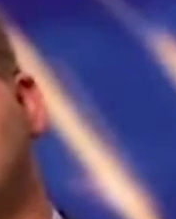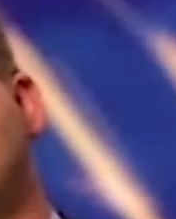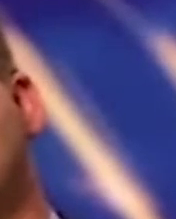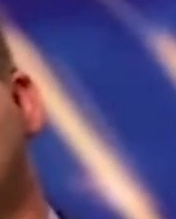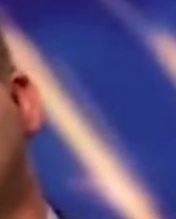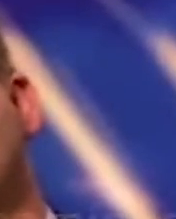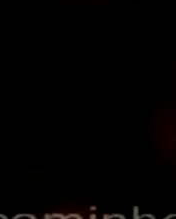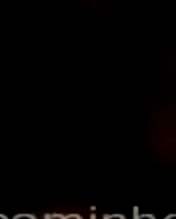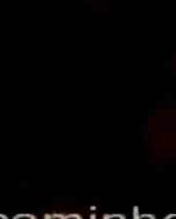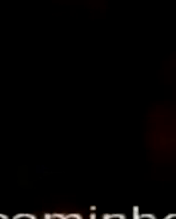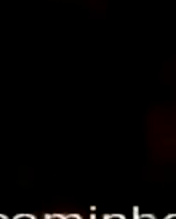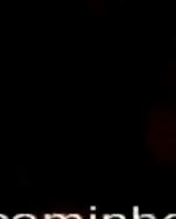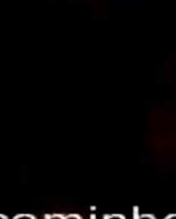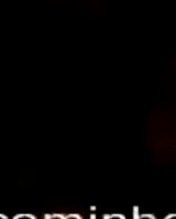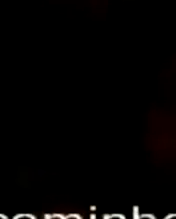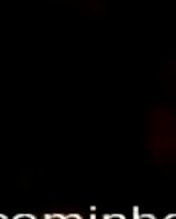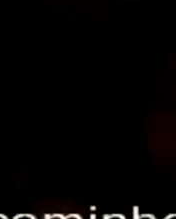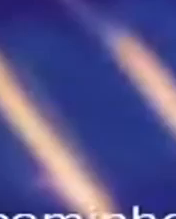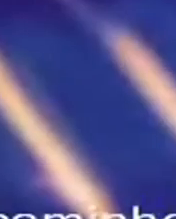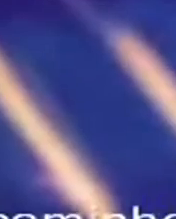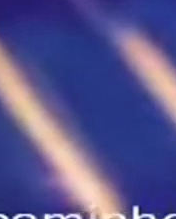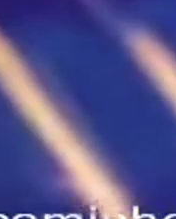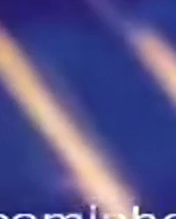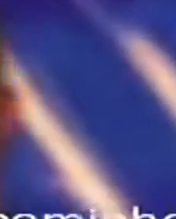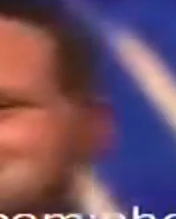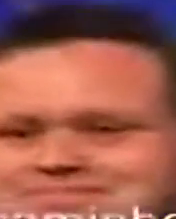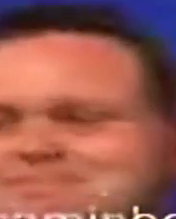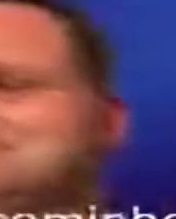Paul? You are through to the next round.